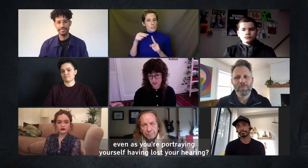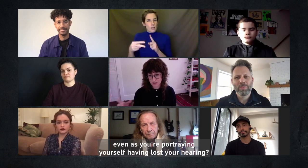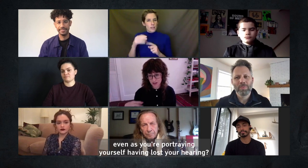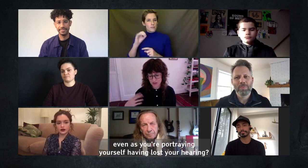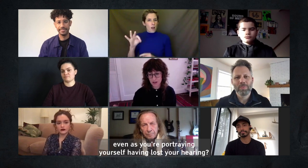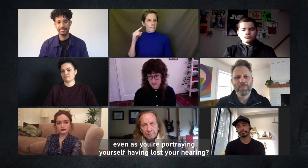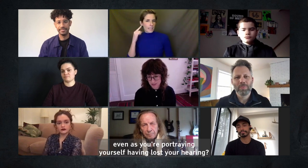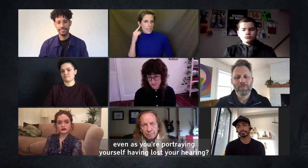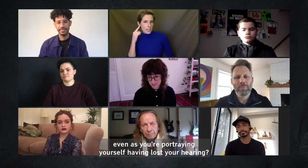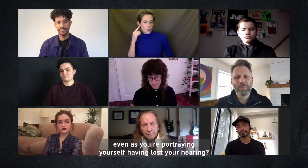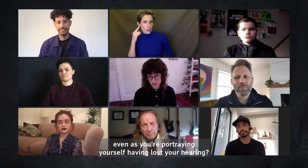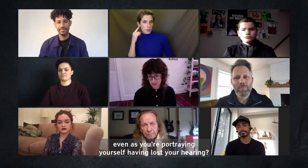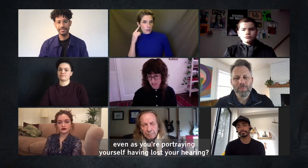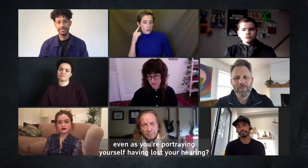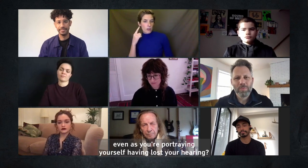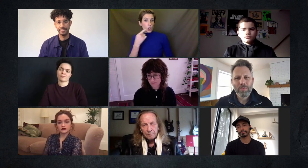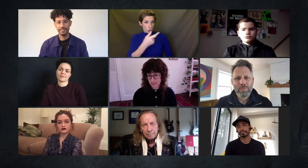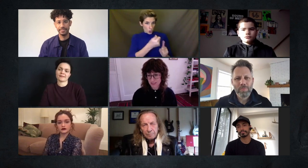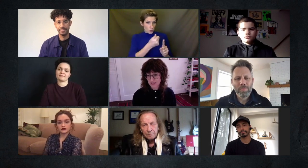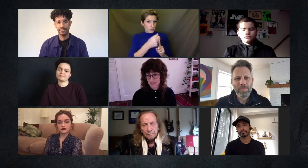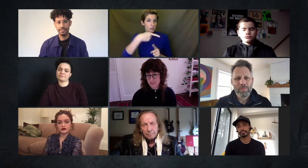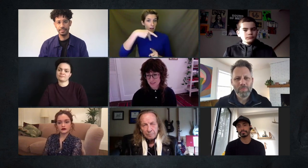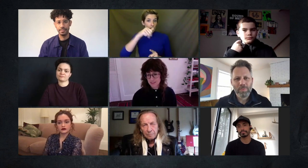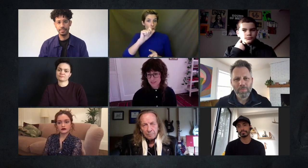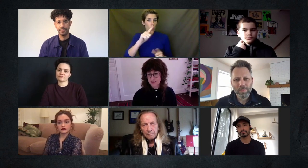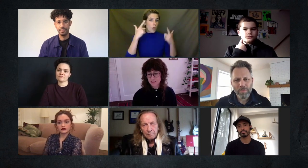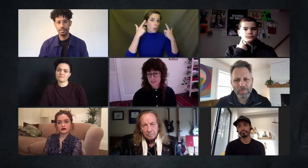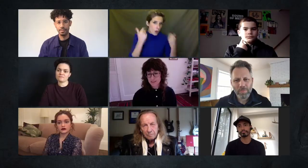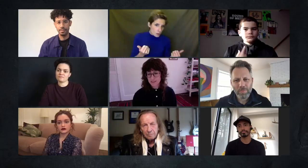portraying yourself having lost your hearing? Mm-hmm.